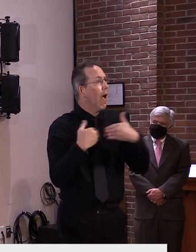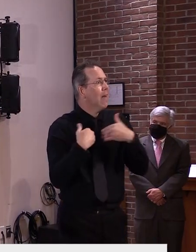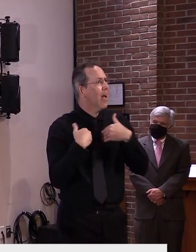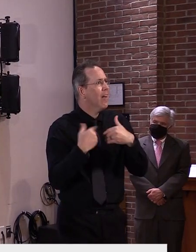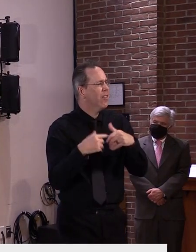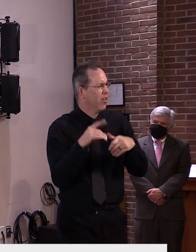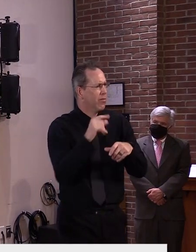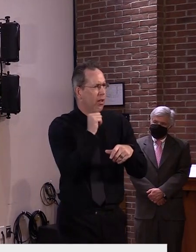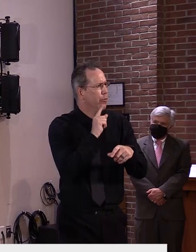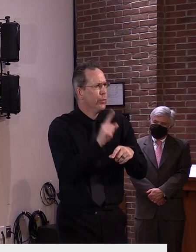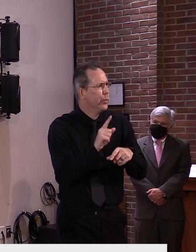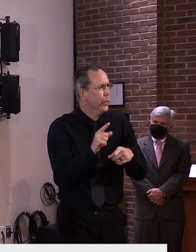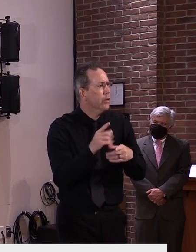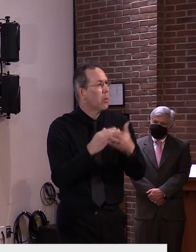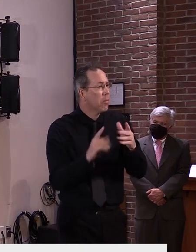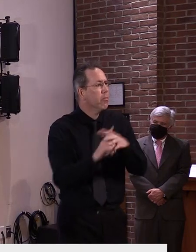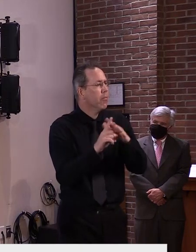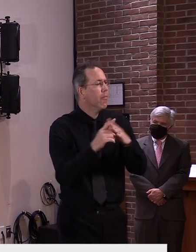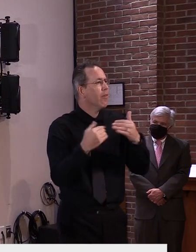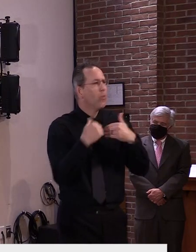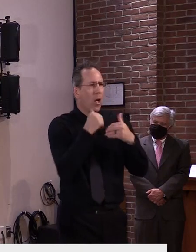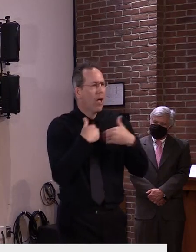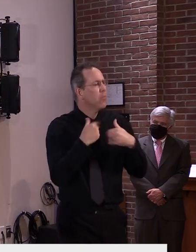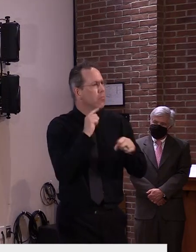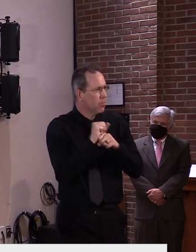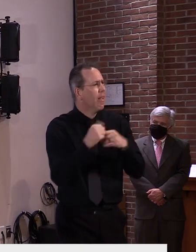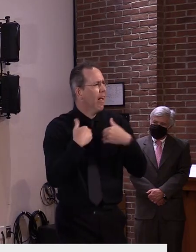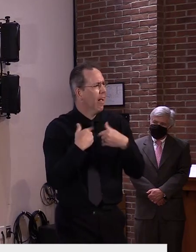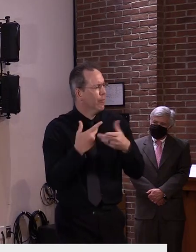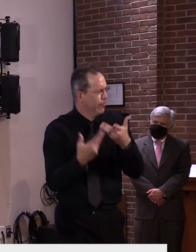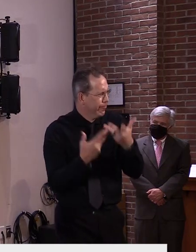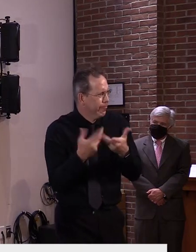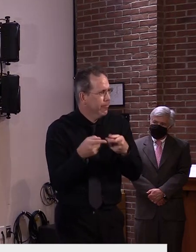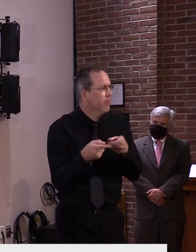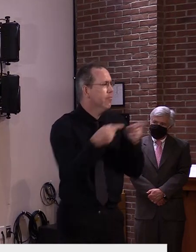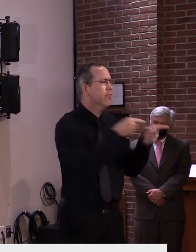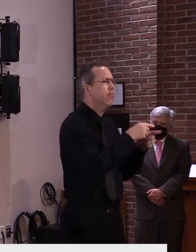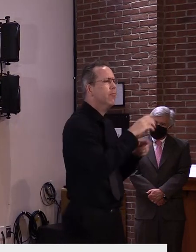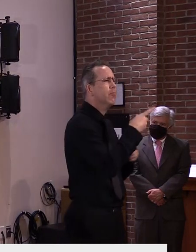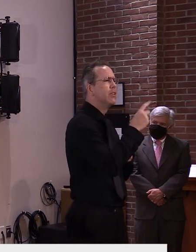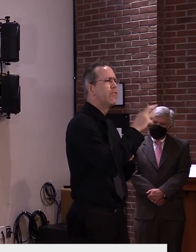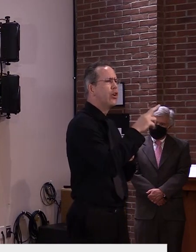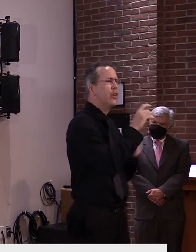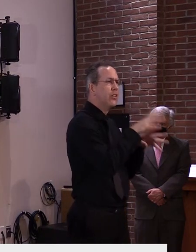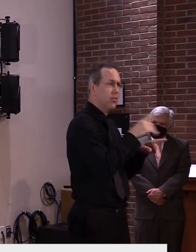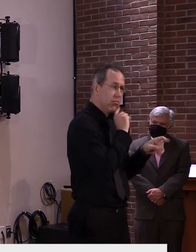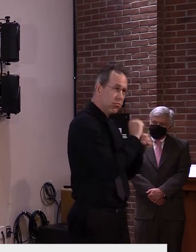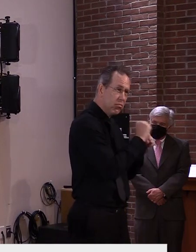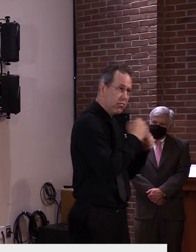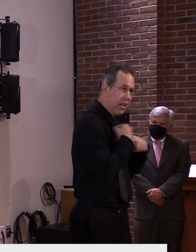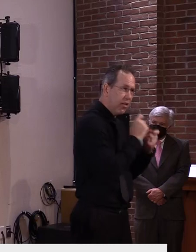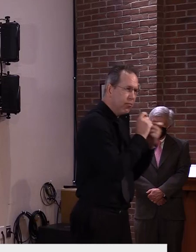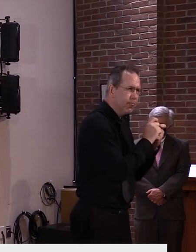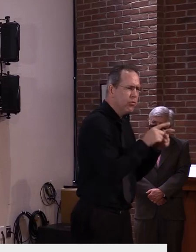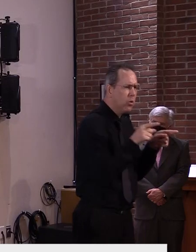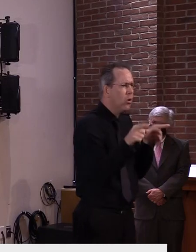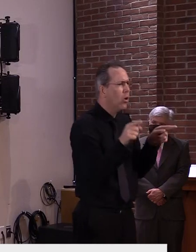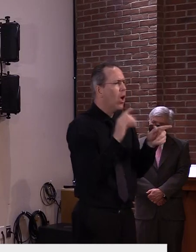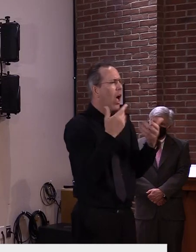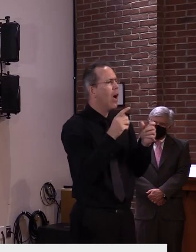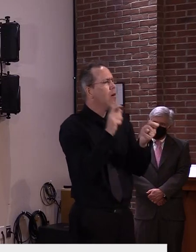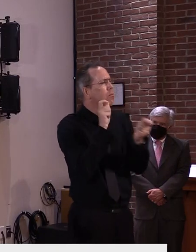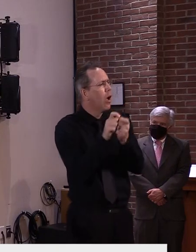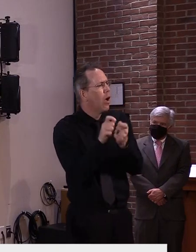negatives more than we do false positives. When the FDA first approved these tests, their